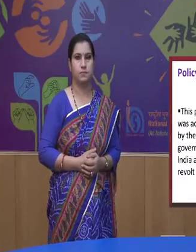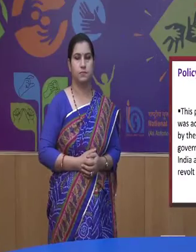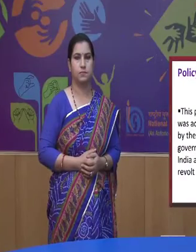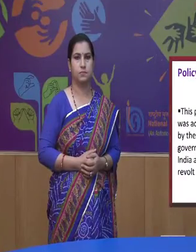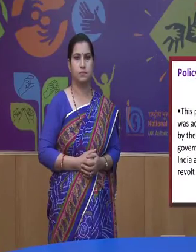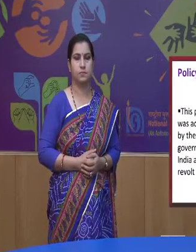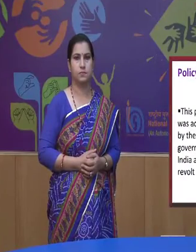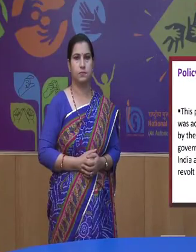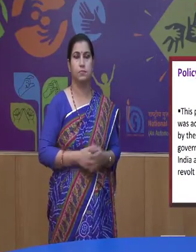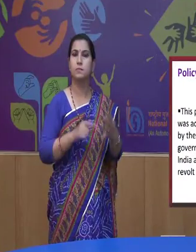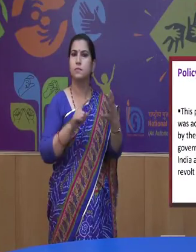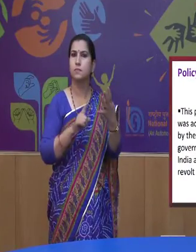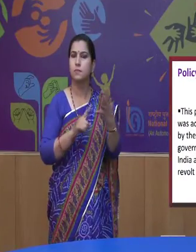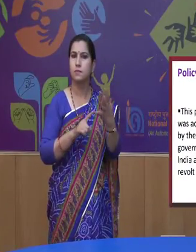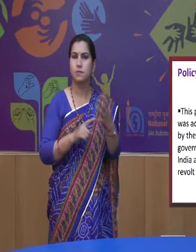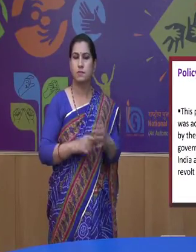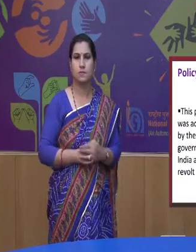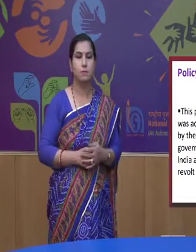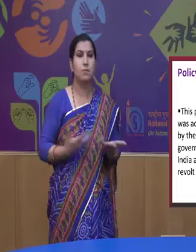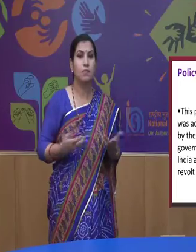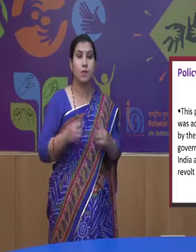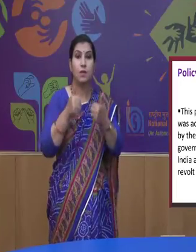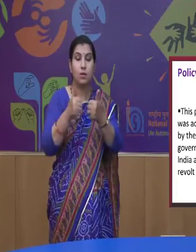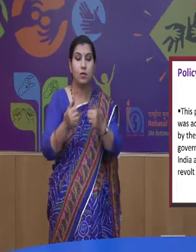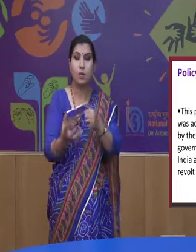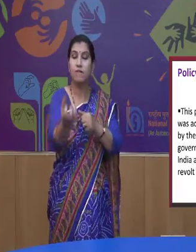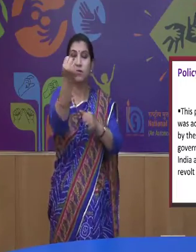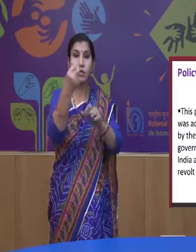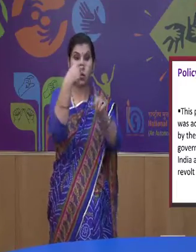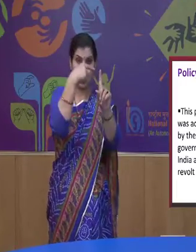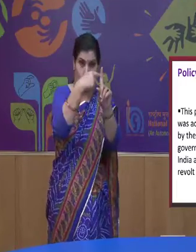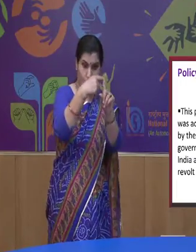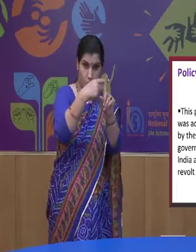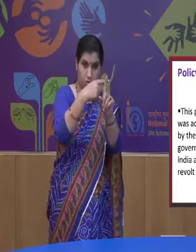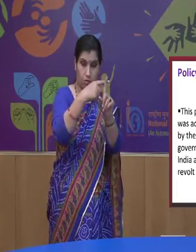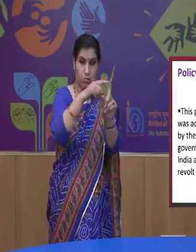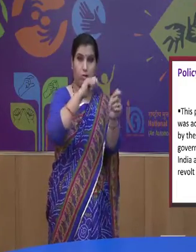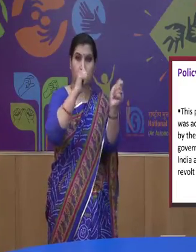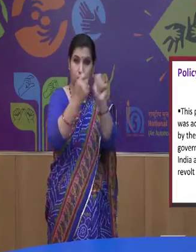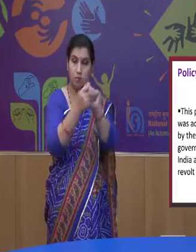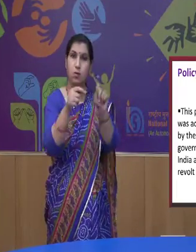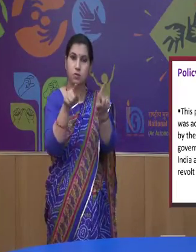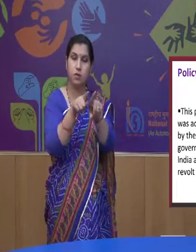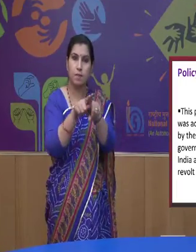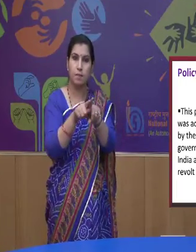Fourth is, however, not only good results came out of the revolt of 1857,